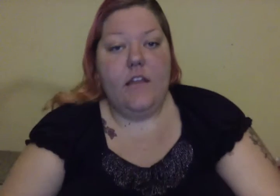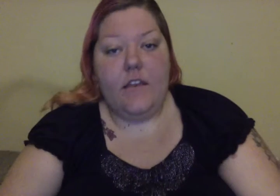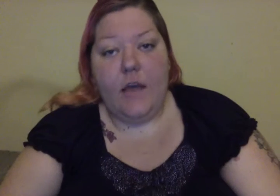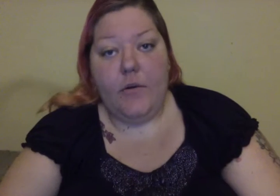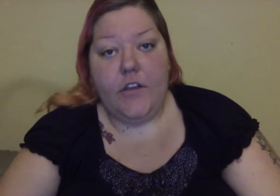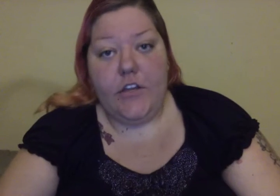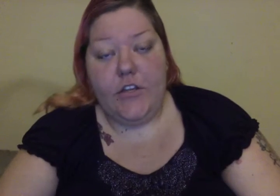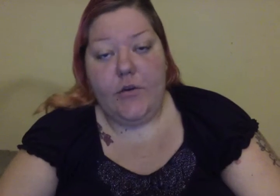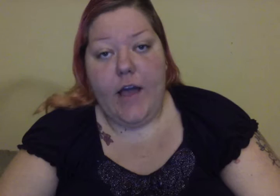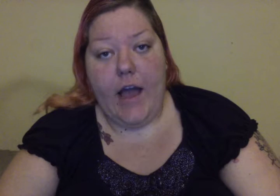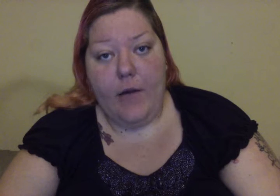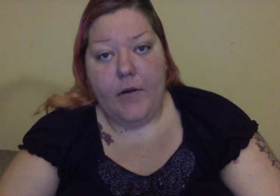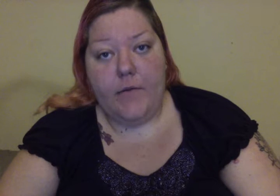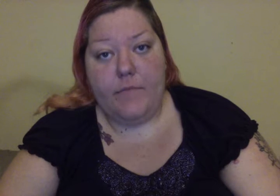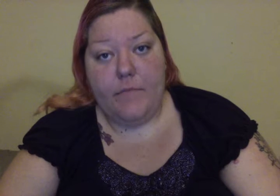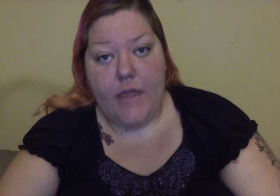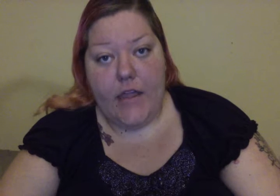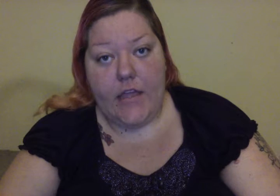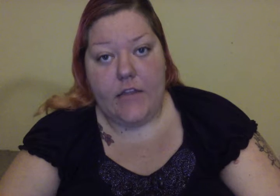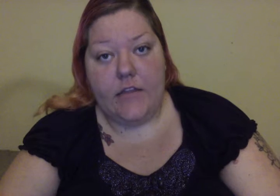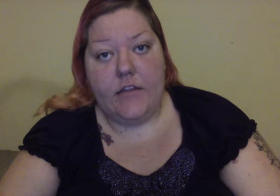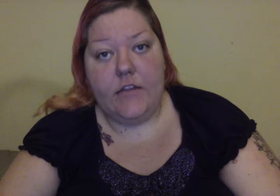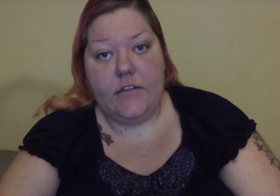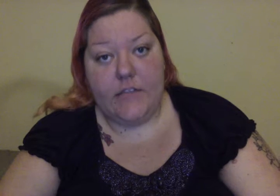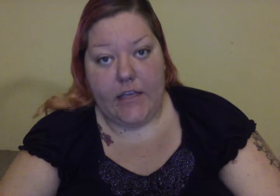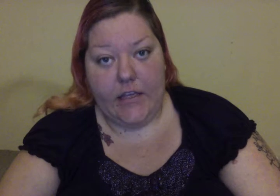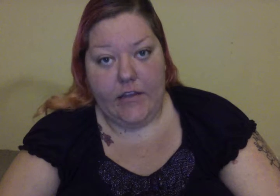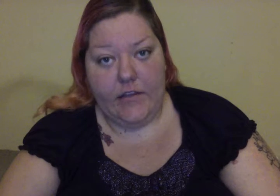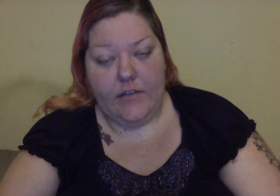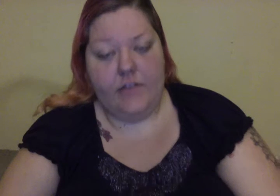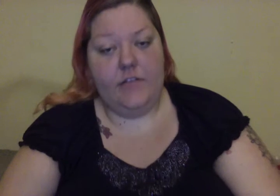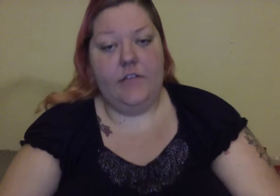Now we're going to do hour, minute, second.